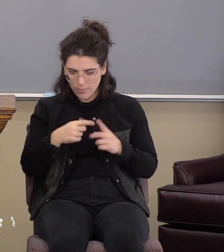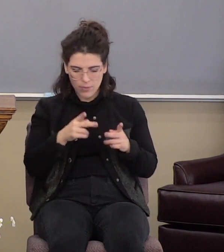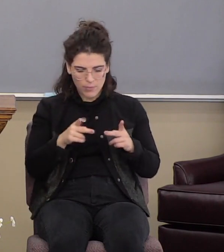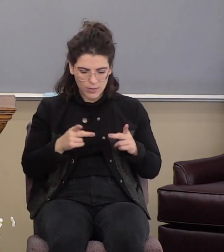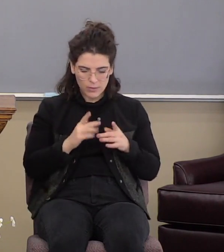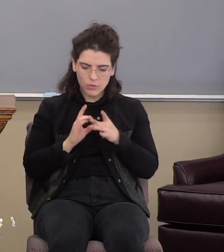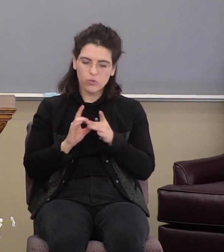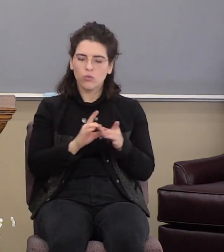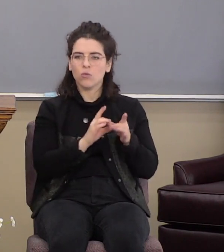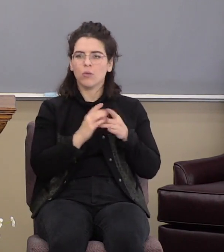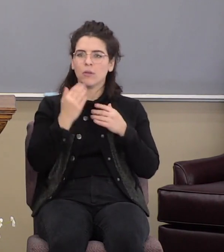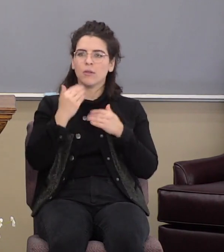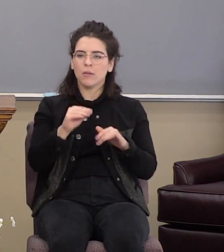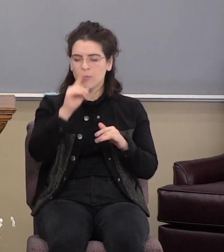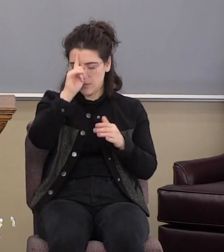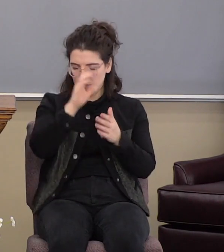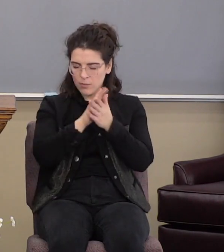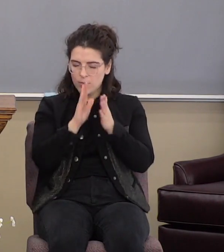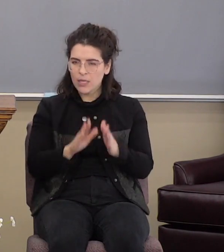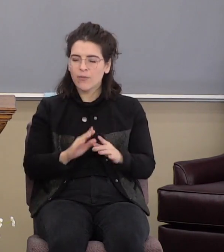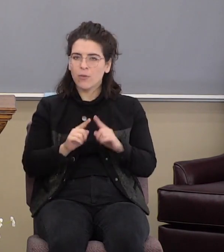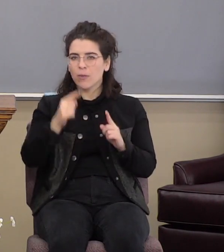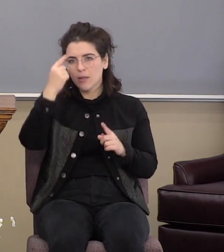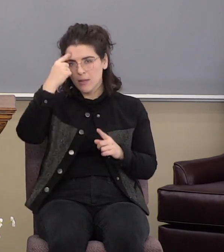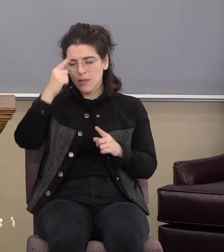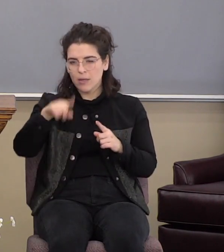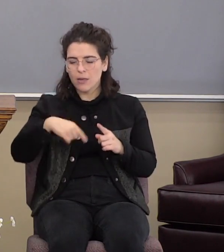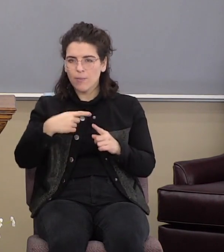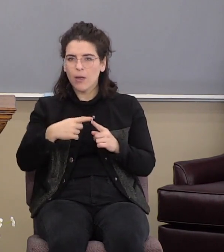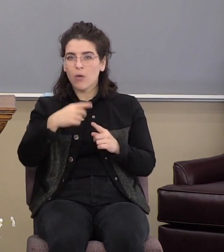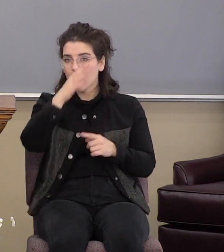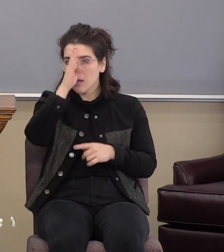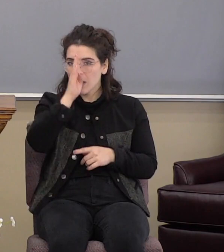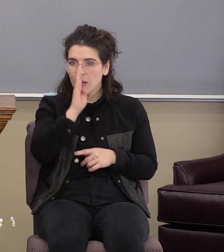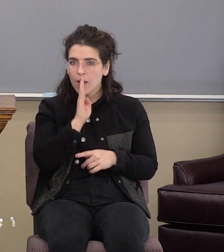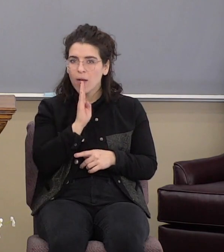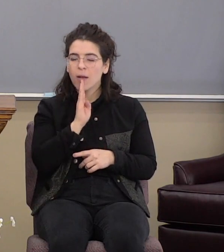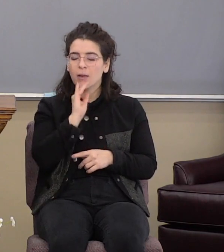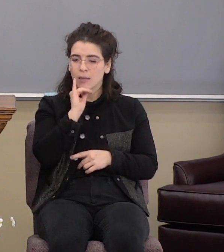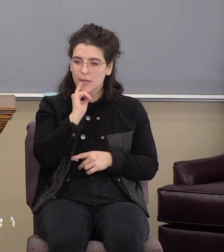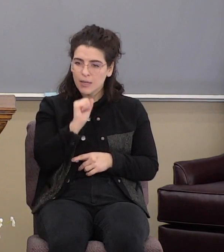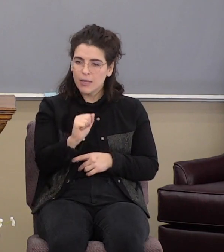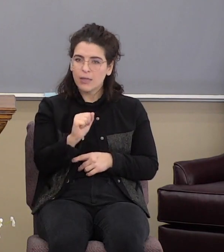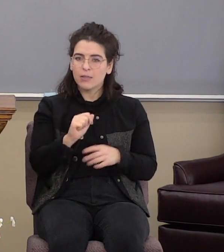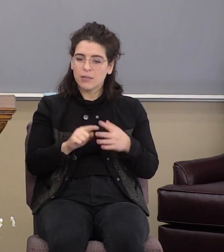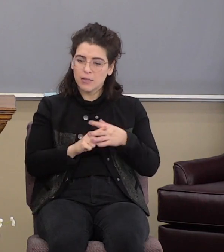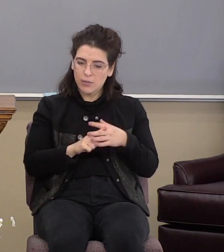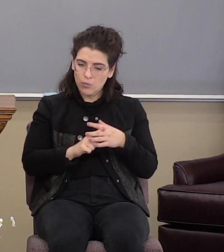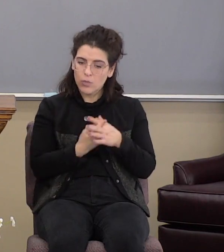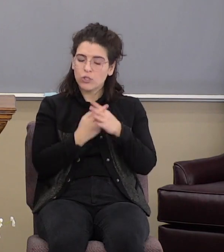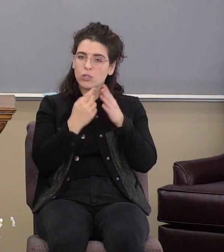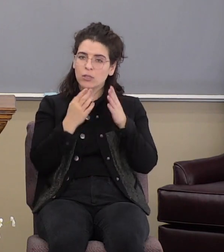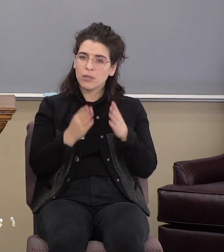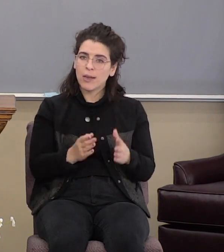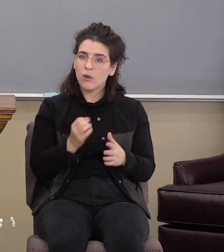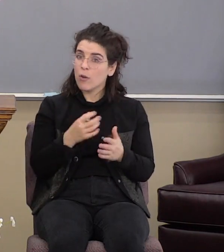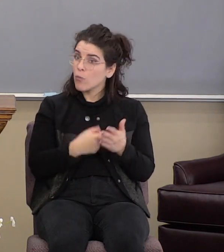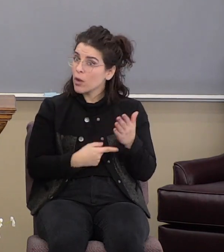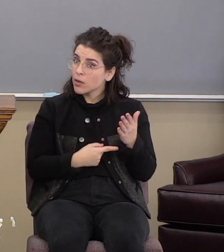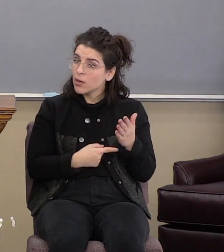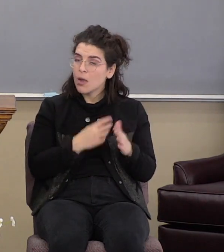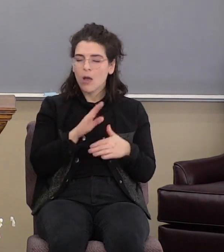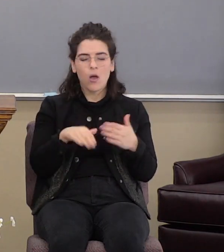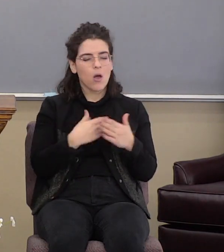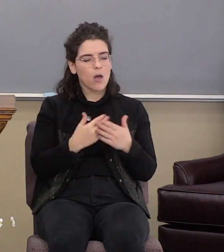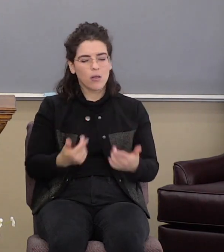union restricted to the believer, but think of it as God is the originator of what?